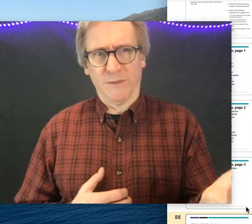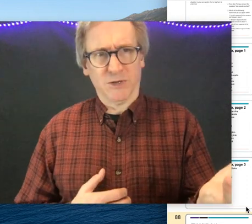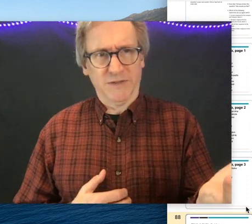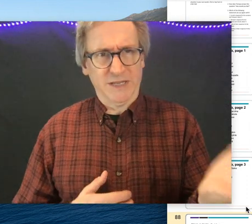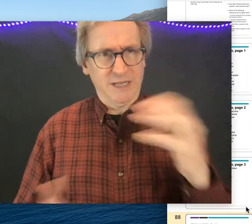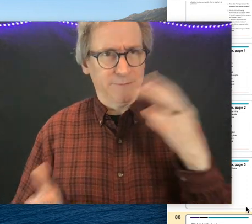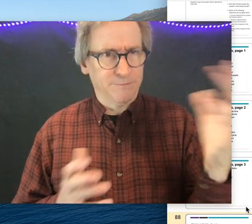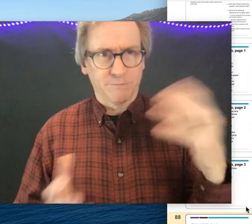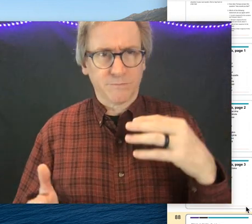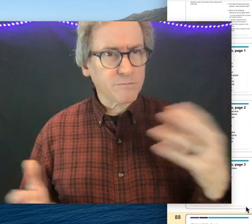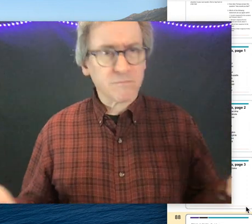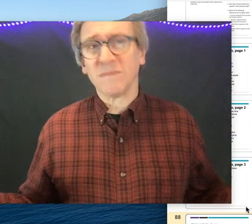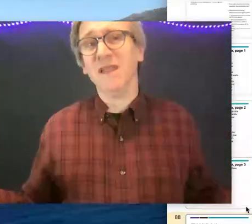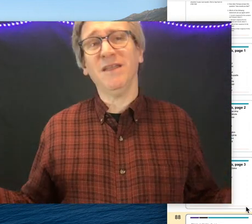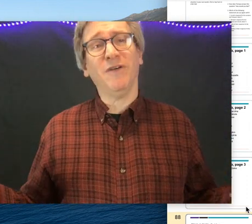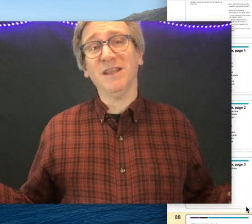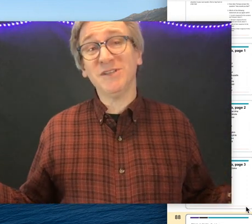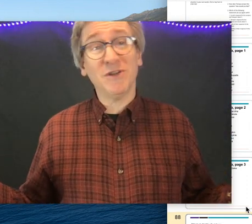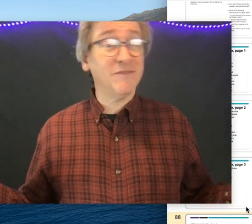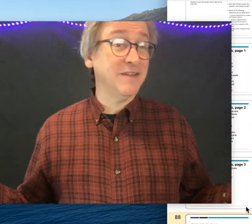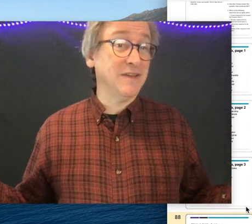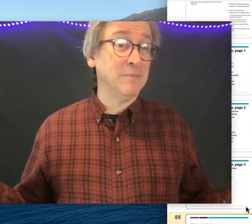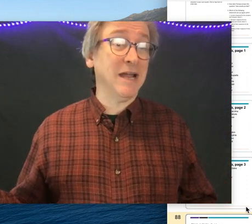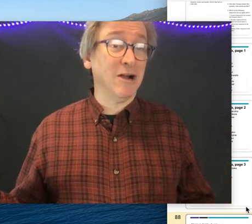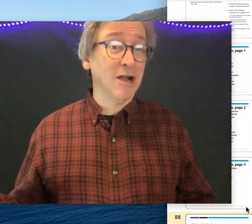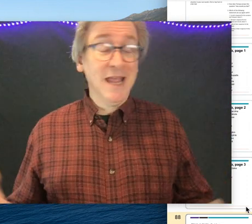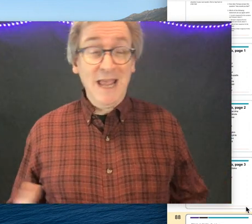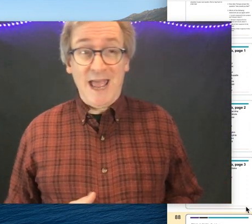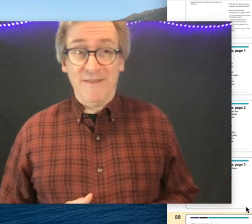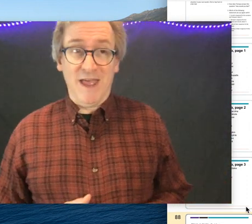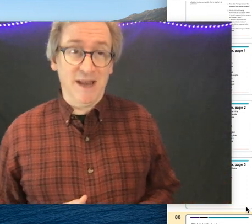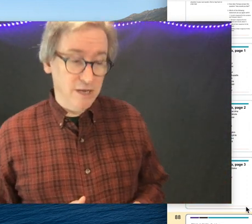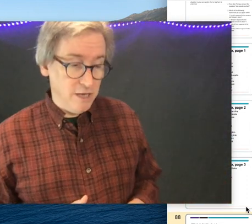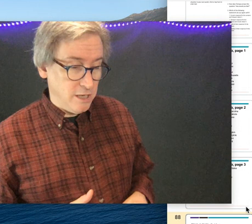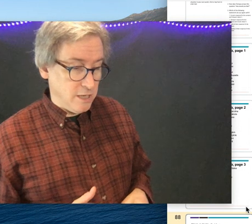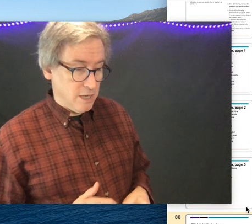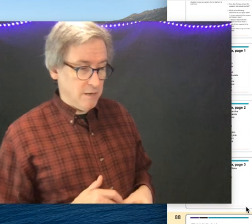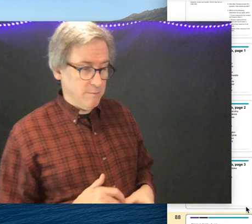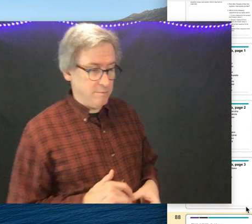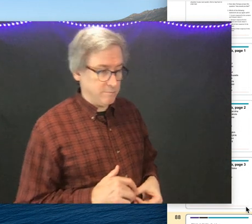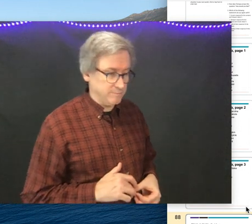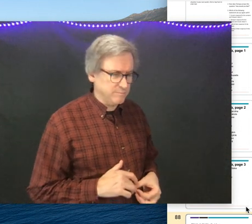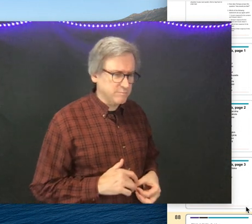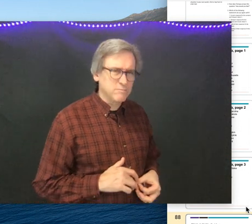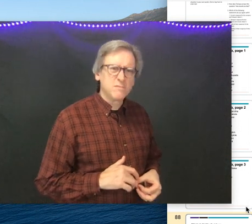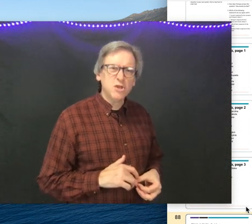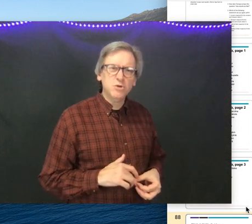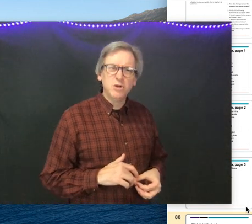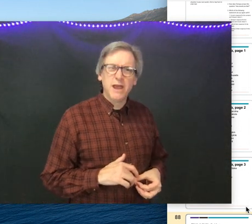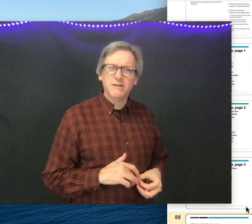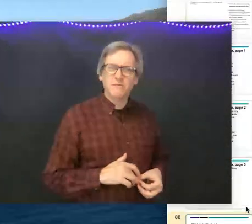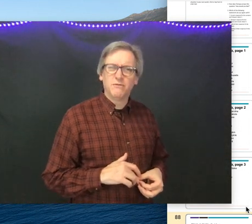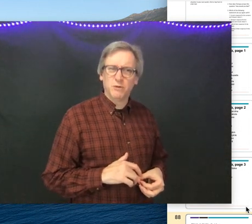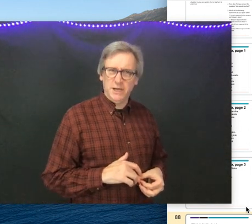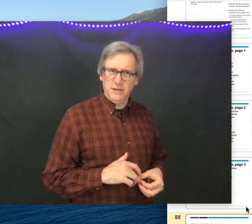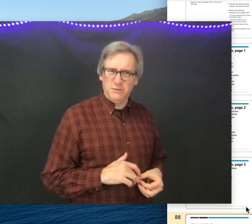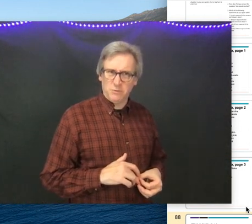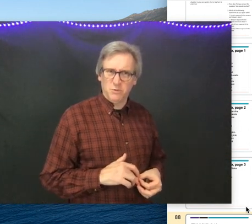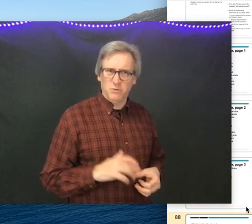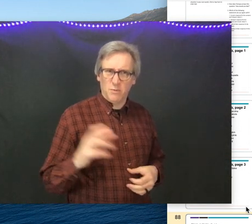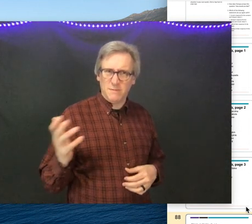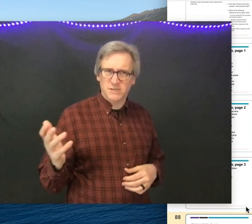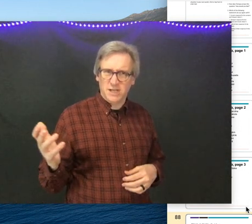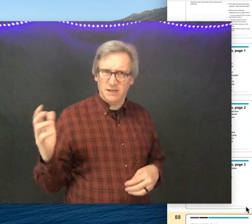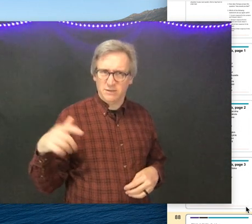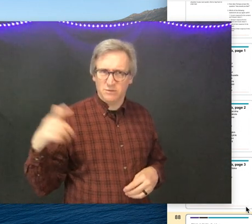get it from your DVD. Unless you don't have a DVD player, and then you should have it free